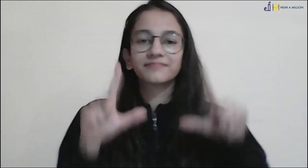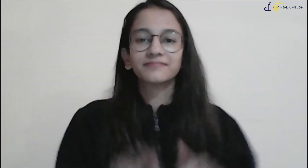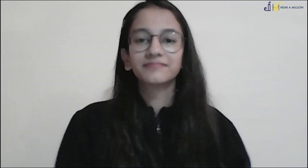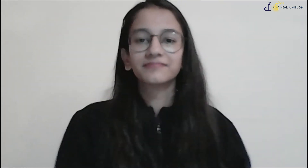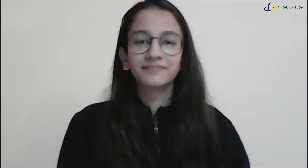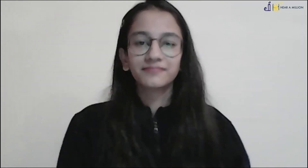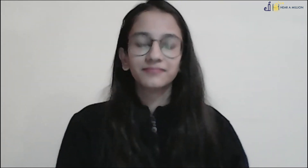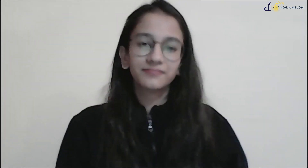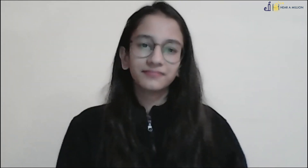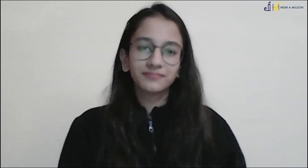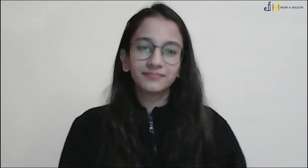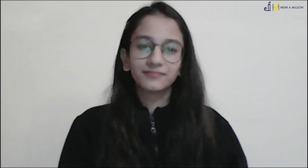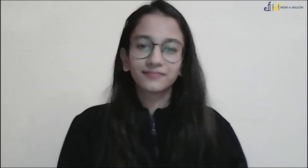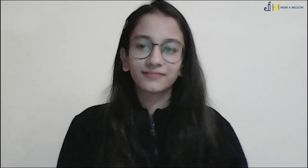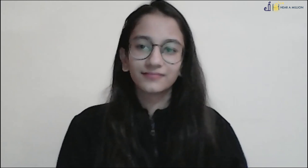PPT, please.